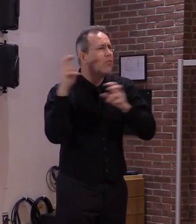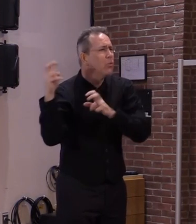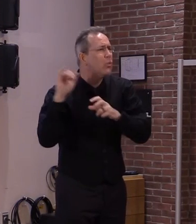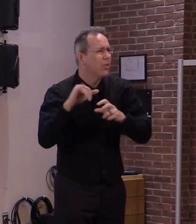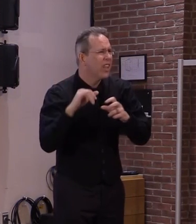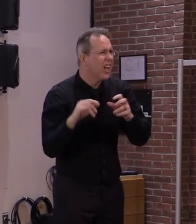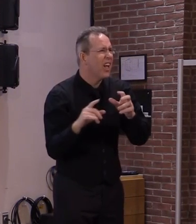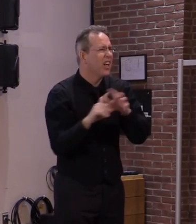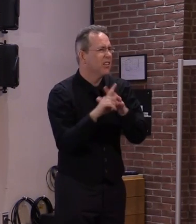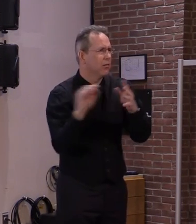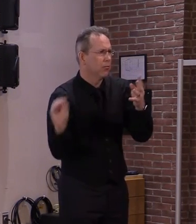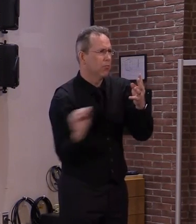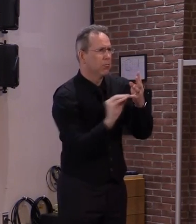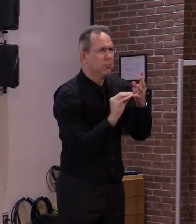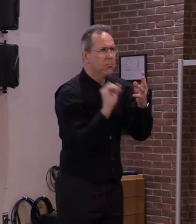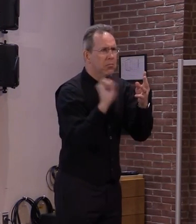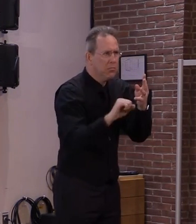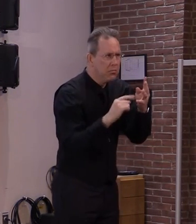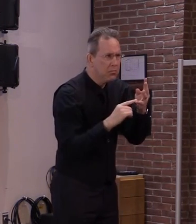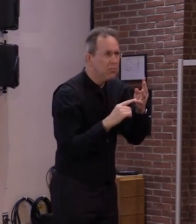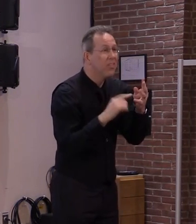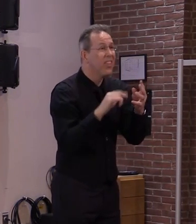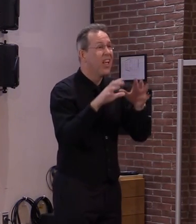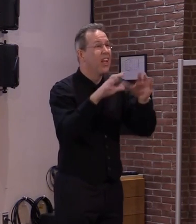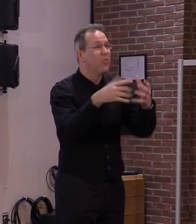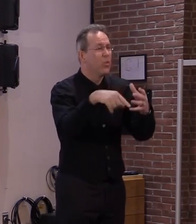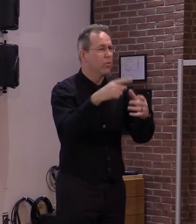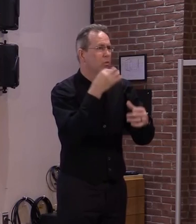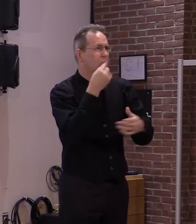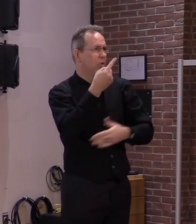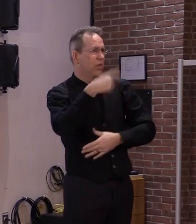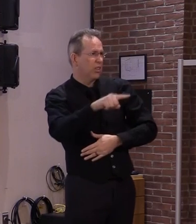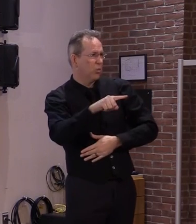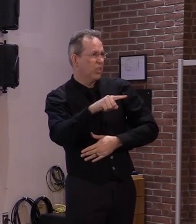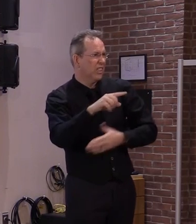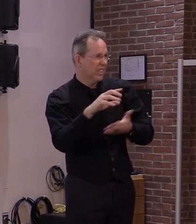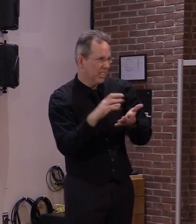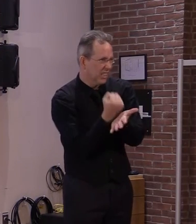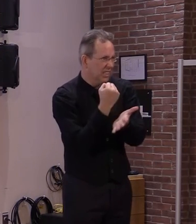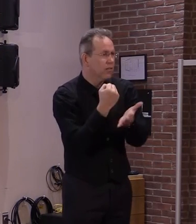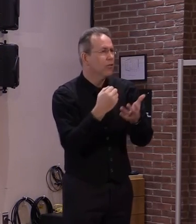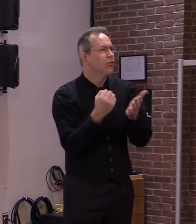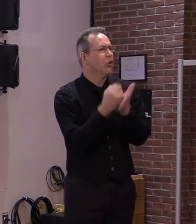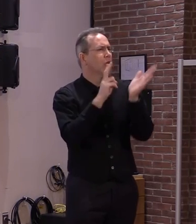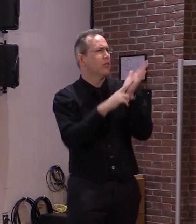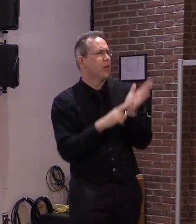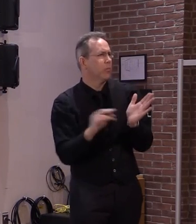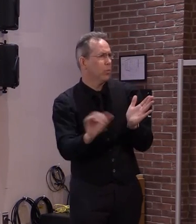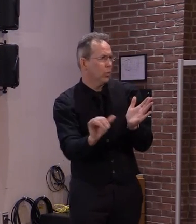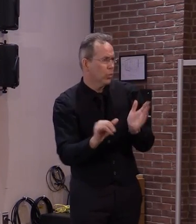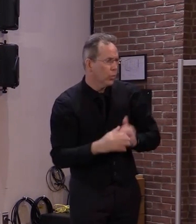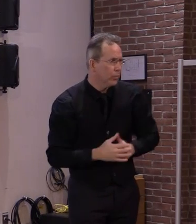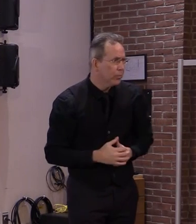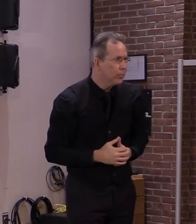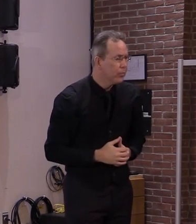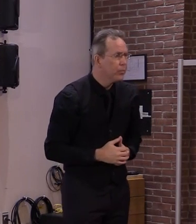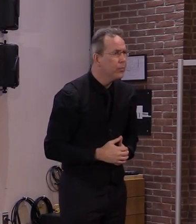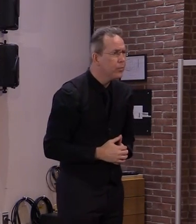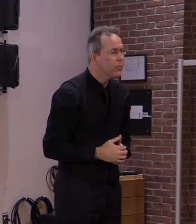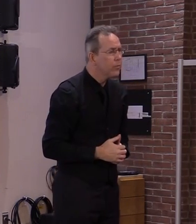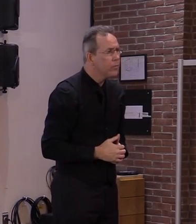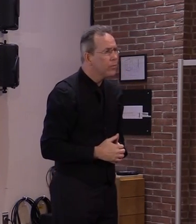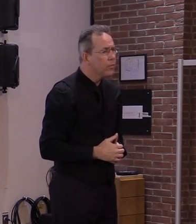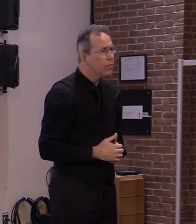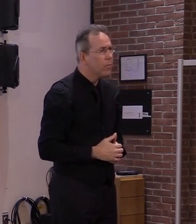more information to share with you next week. I want to remind Vermonters that demand for the